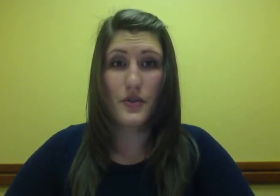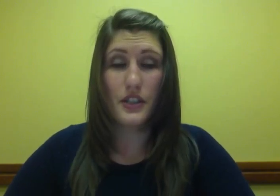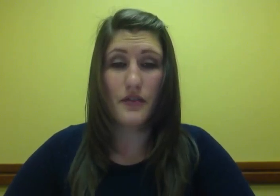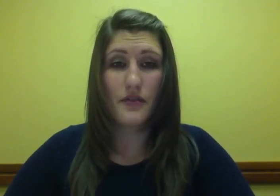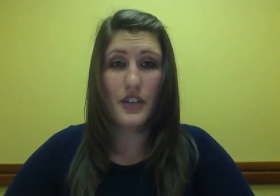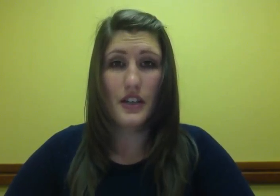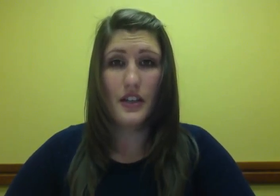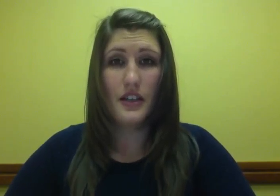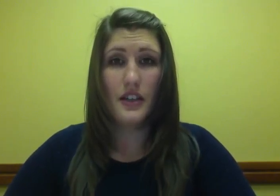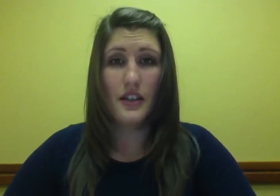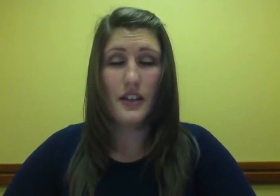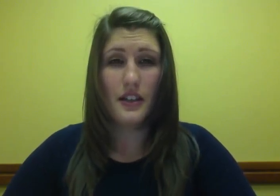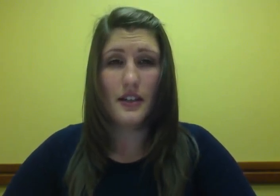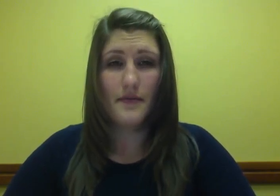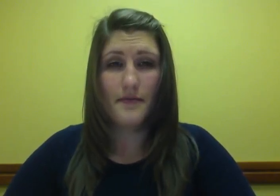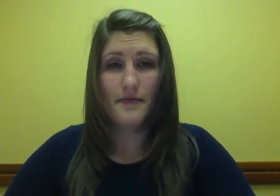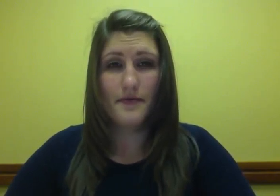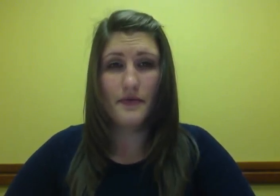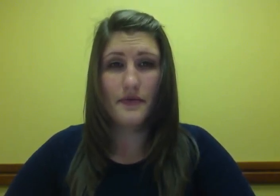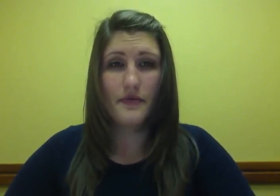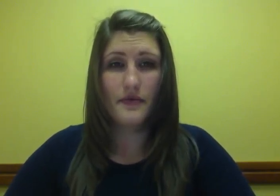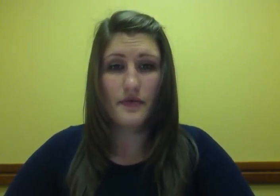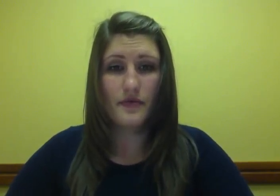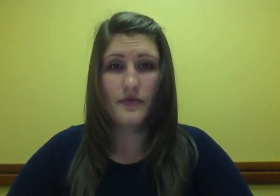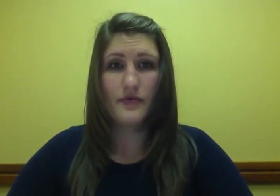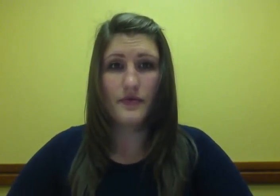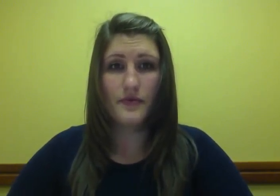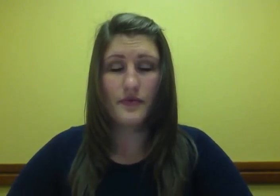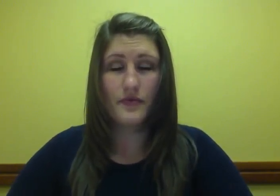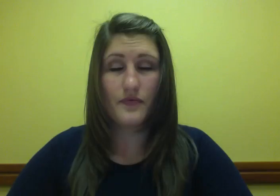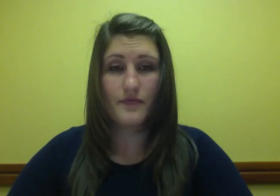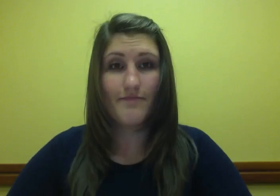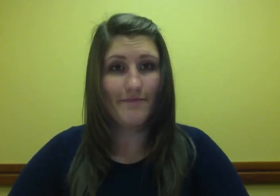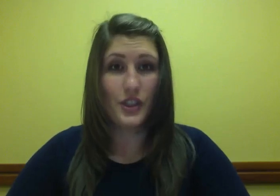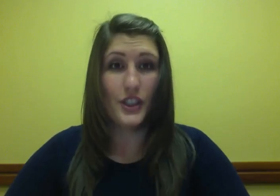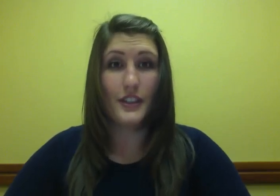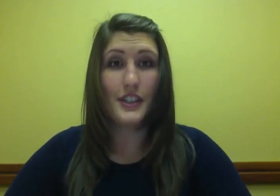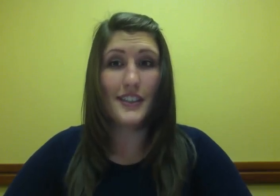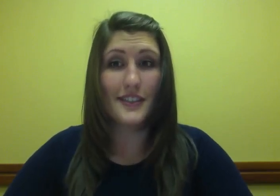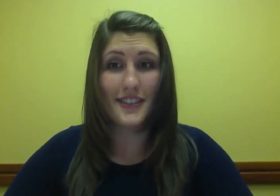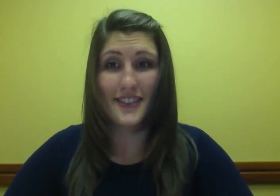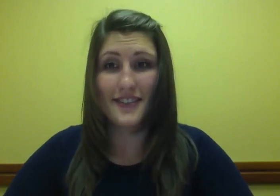Interesting. That's quite a title. Tell me a little about that book. She agrees.